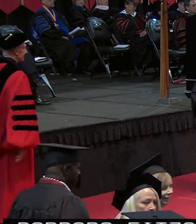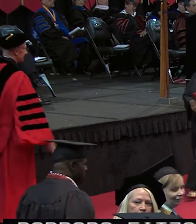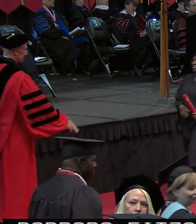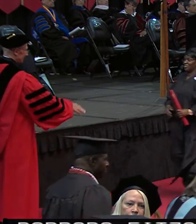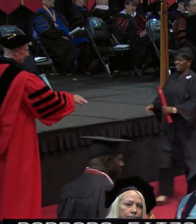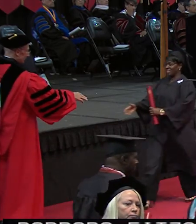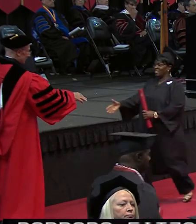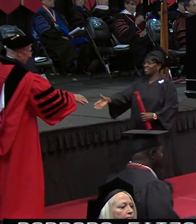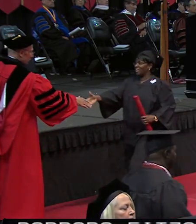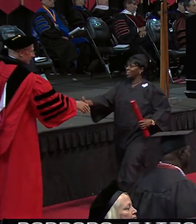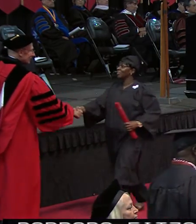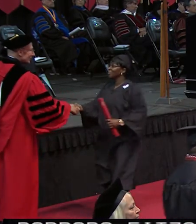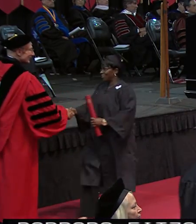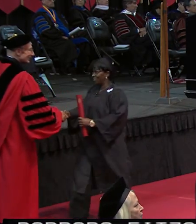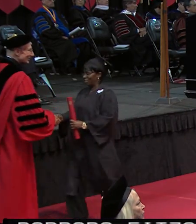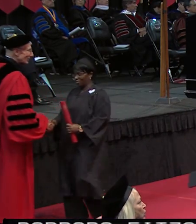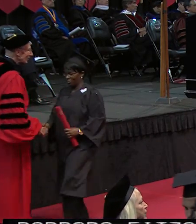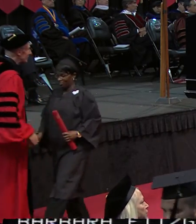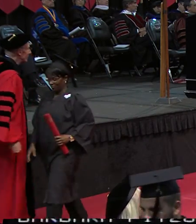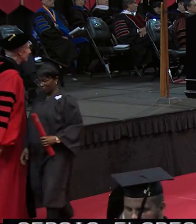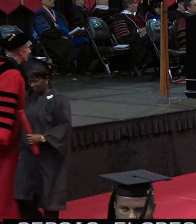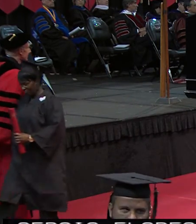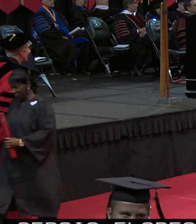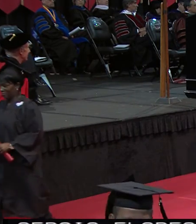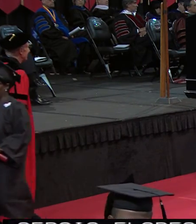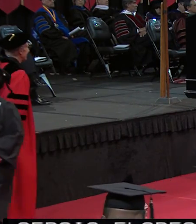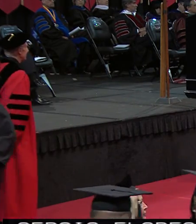Christina Rocha Foggy.